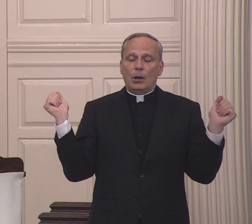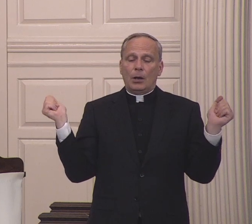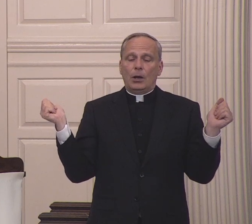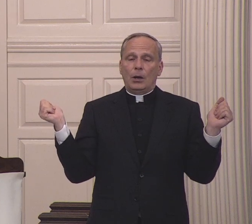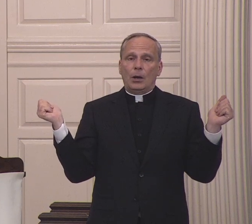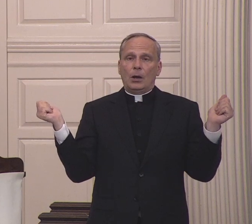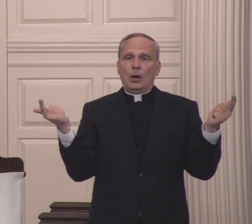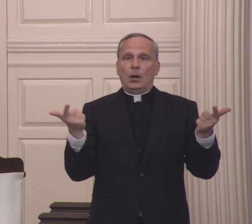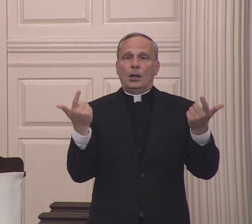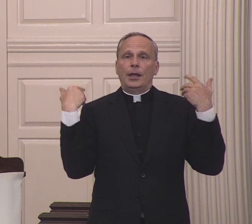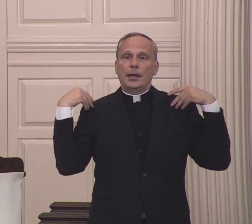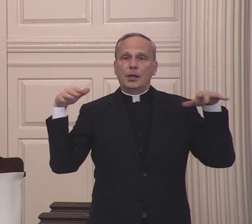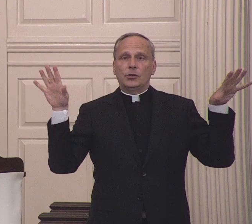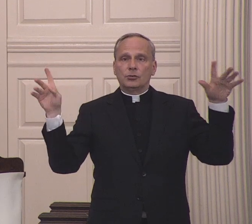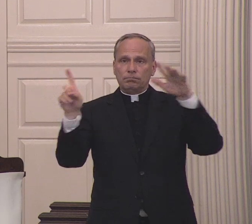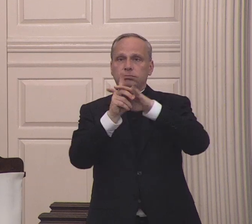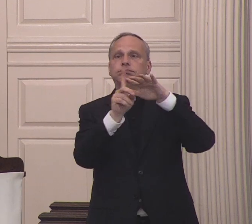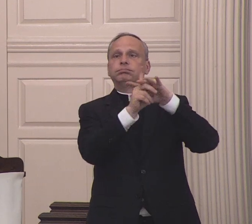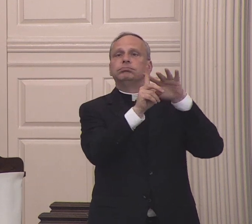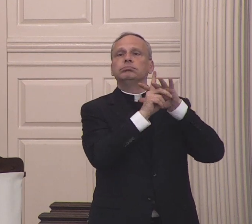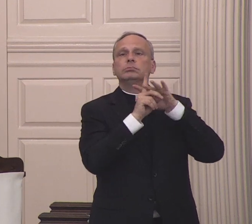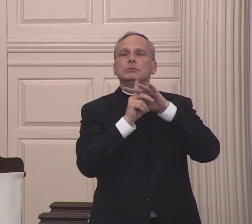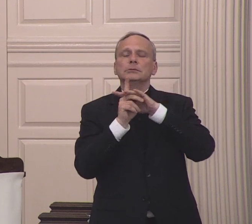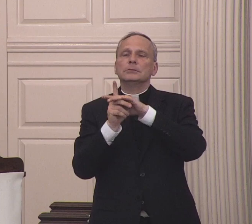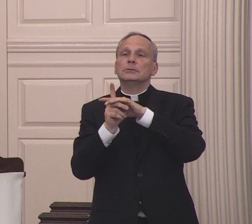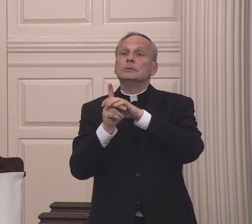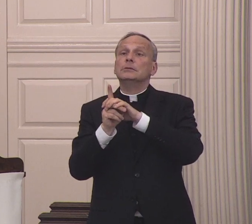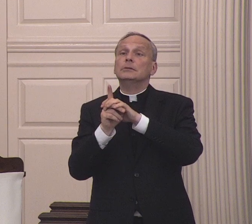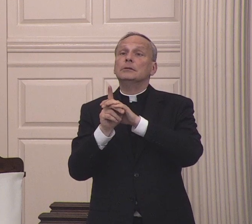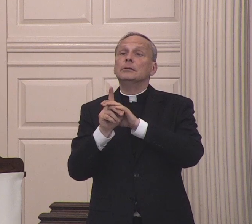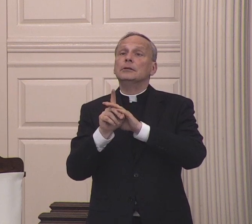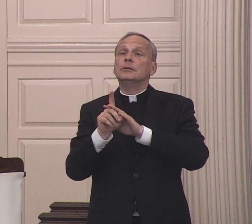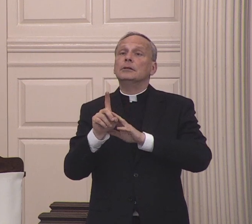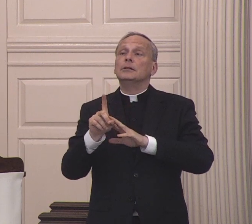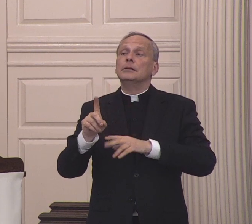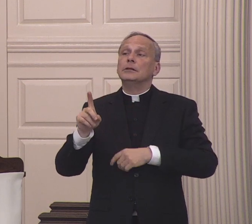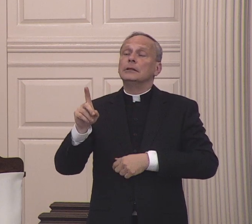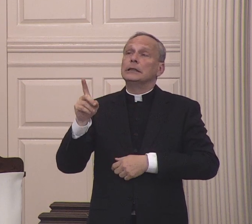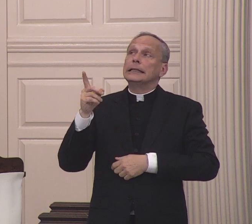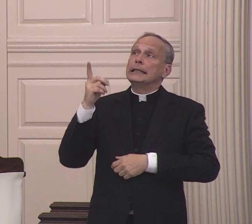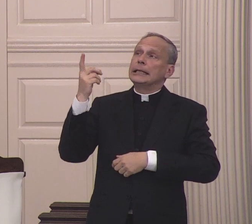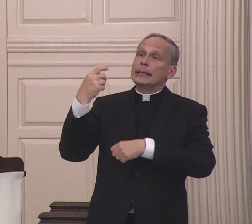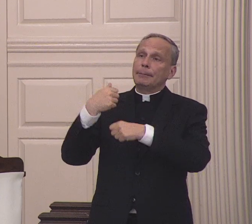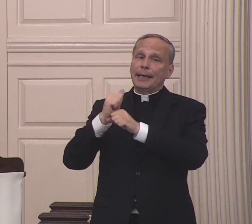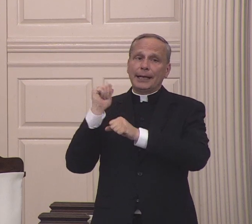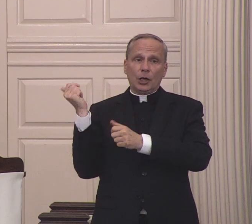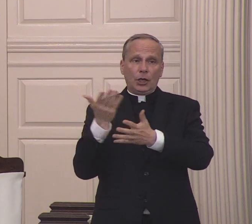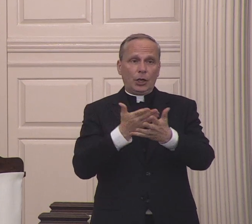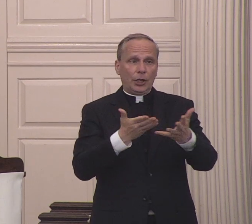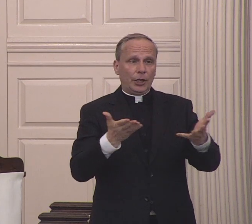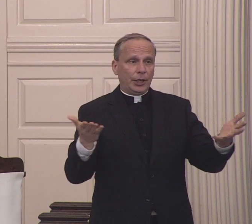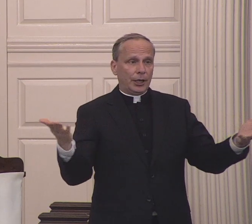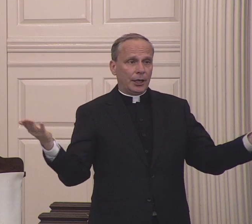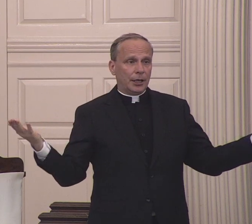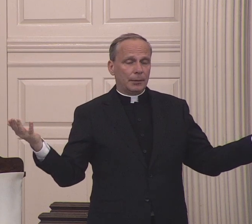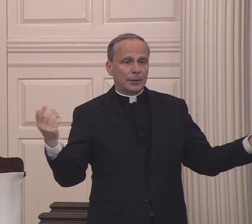host. For he spoke, and it was made.